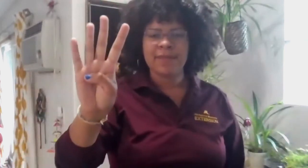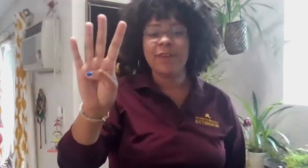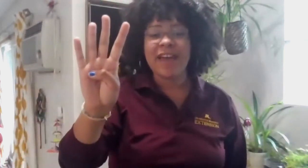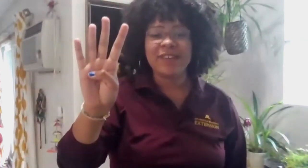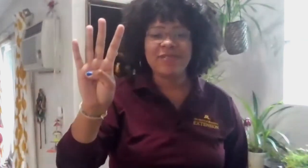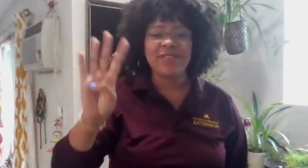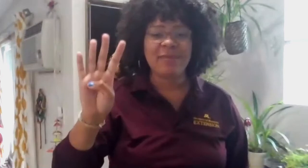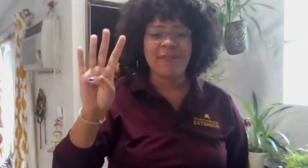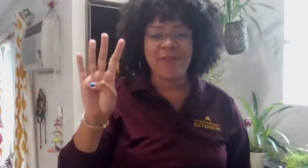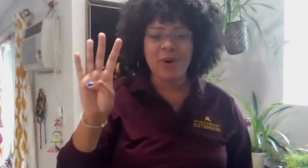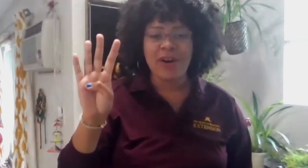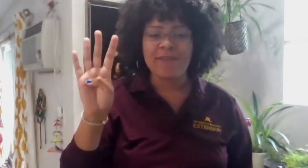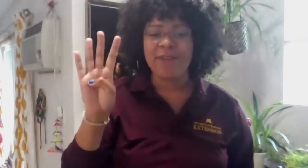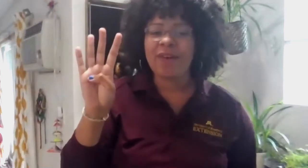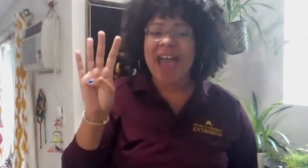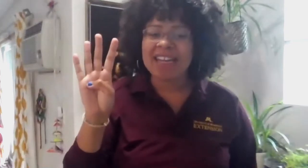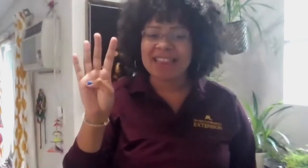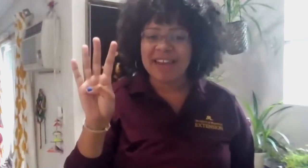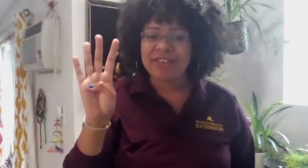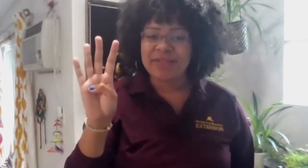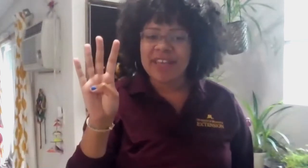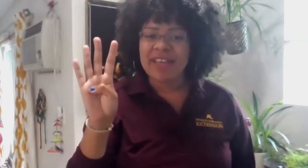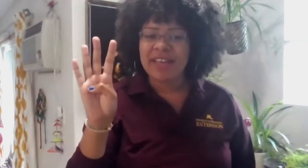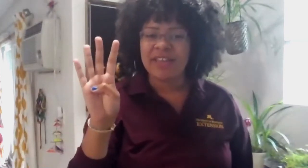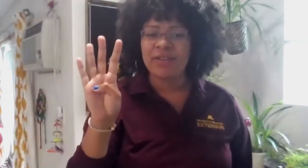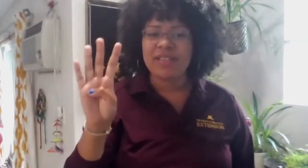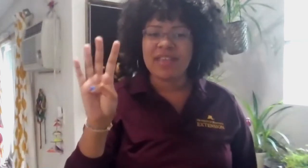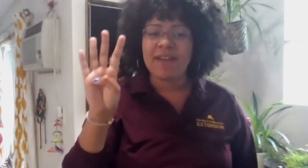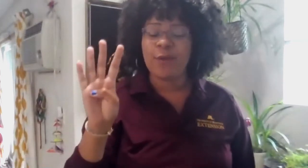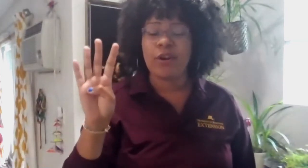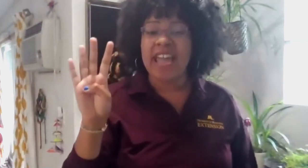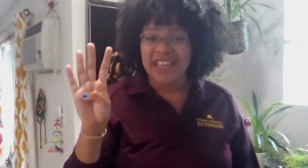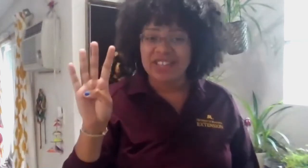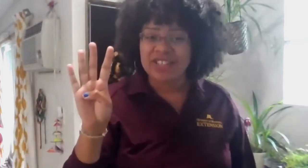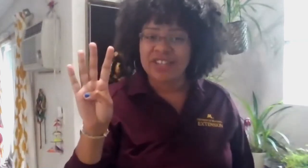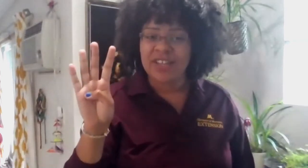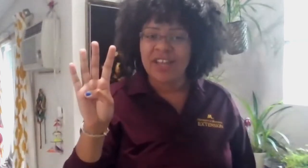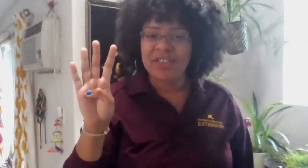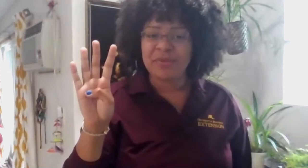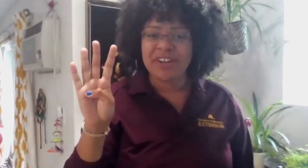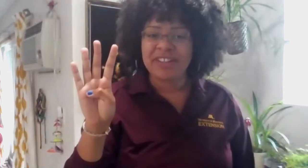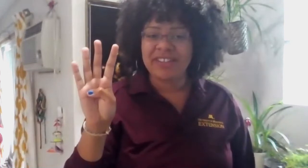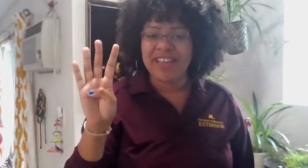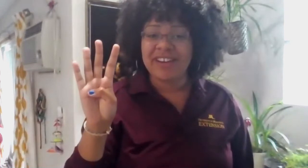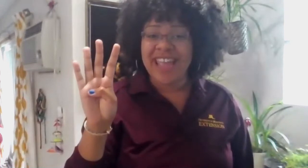Well, now that you know the number 4, if you add a letter to it, you can say 4-H. So we're going to learn the letter